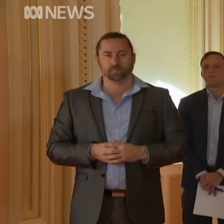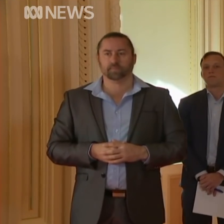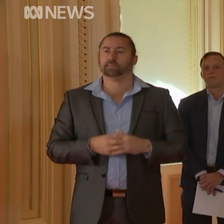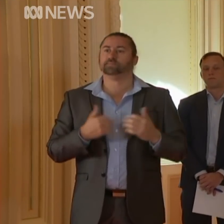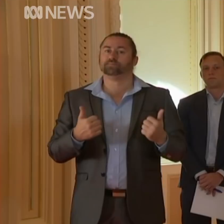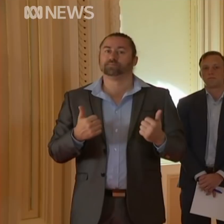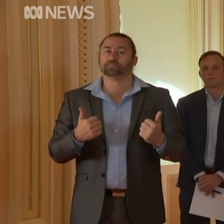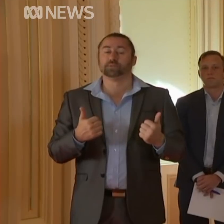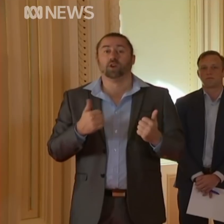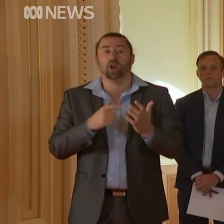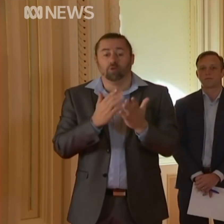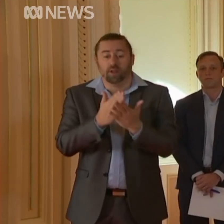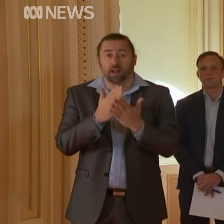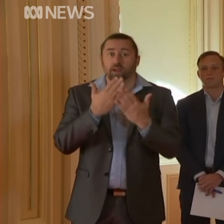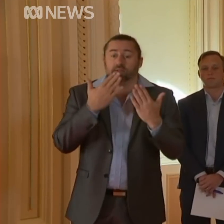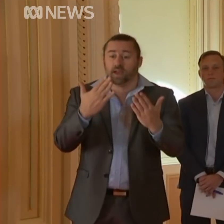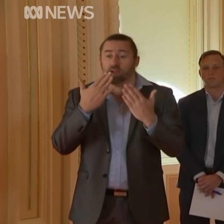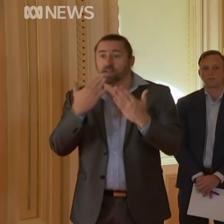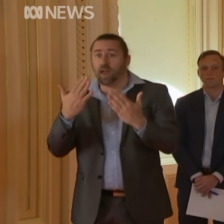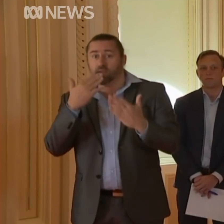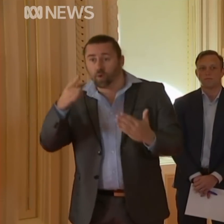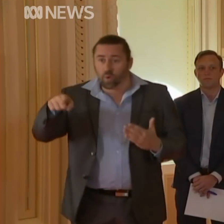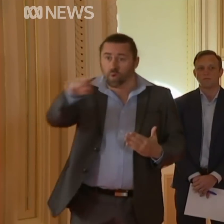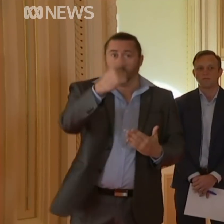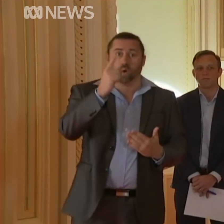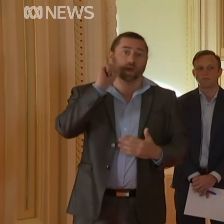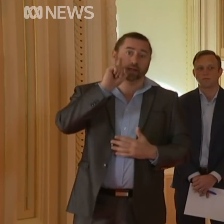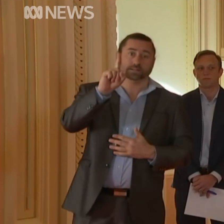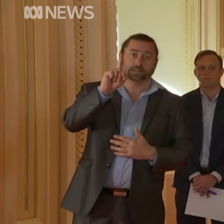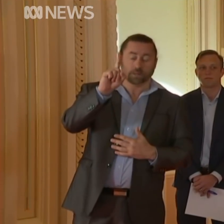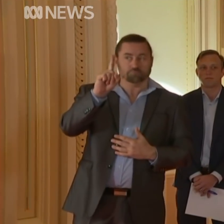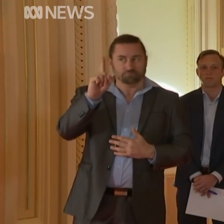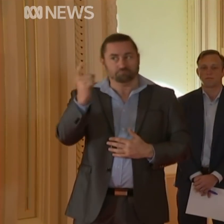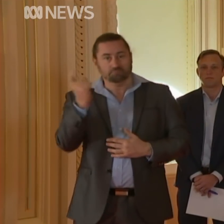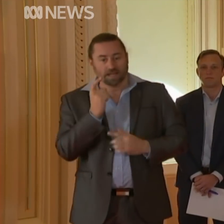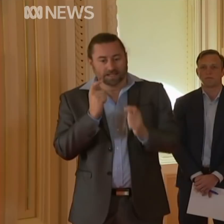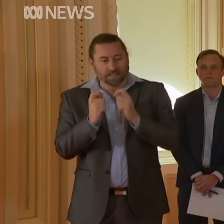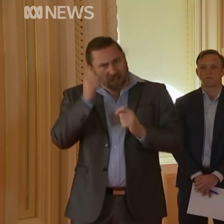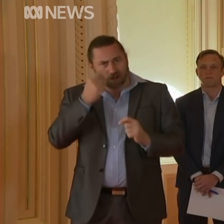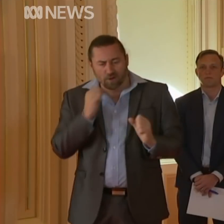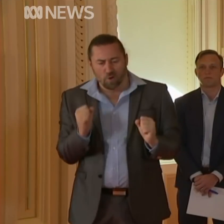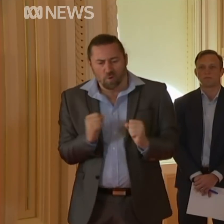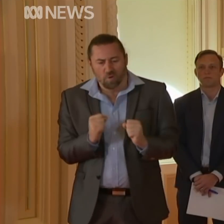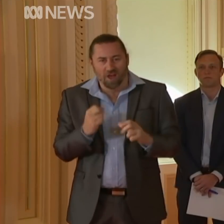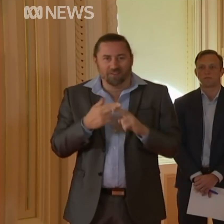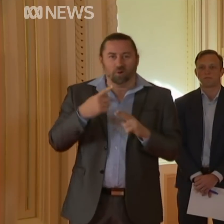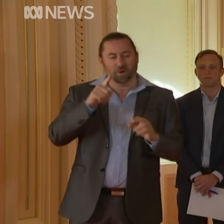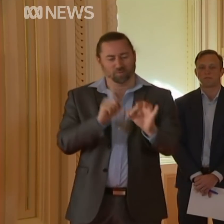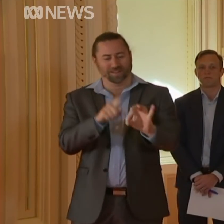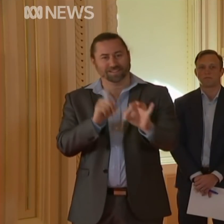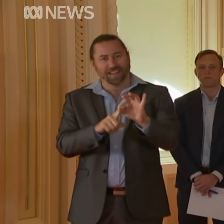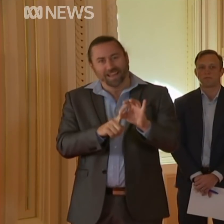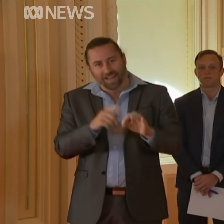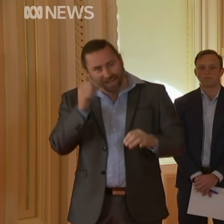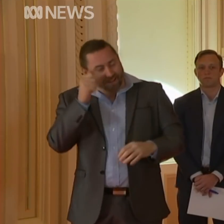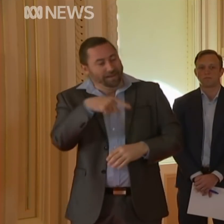So first, thank you to all of those Queenslanders who came out yesterday. It was a very cold day for Queensland, and I know